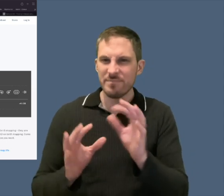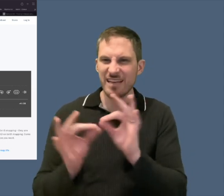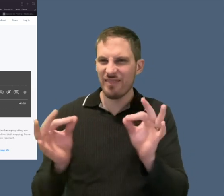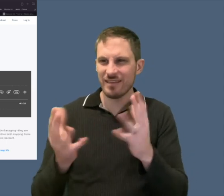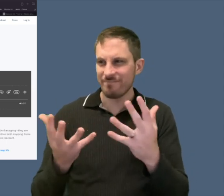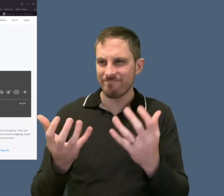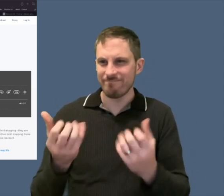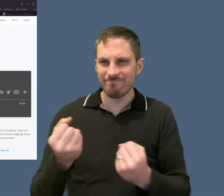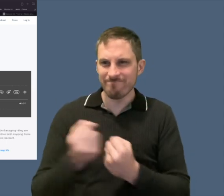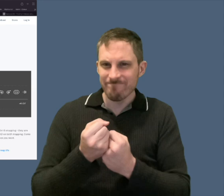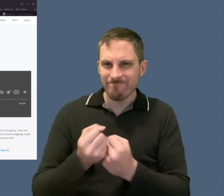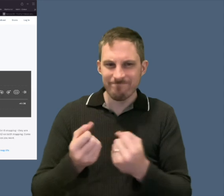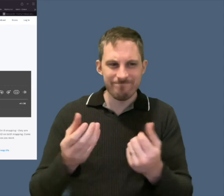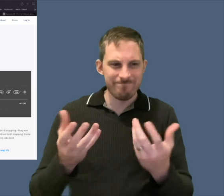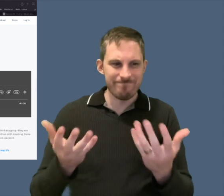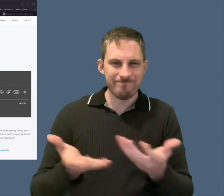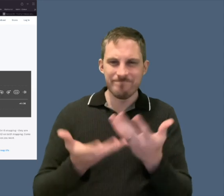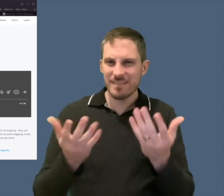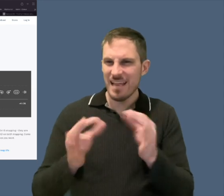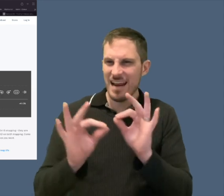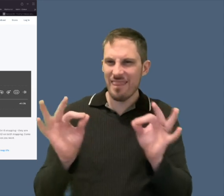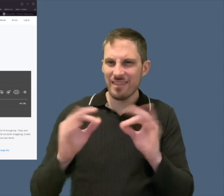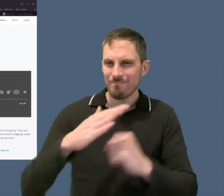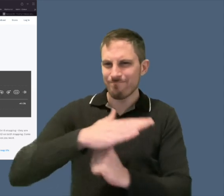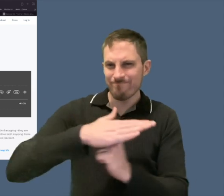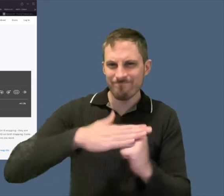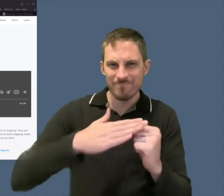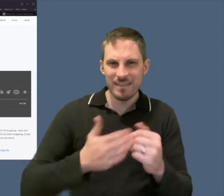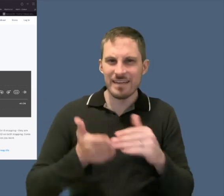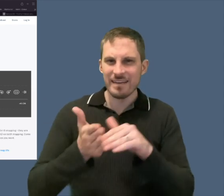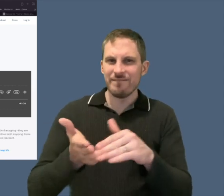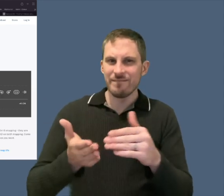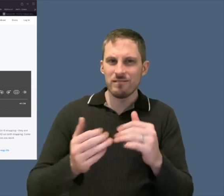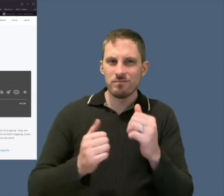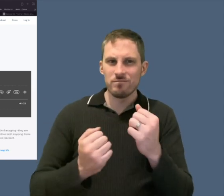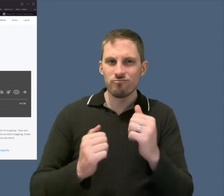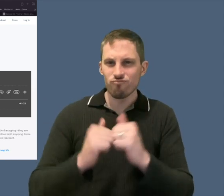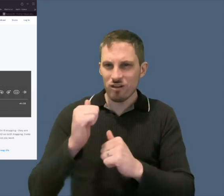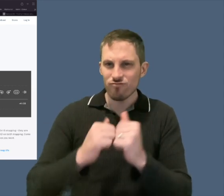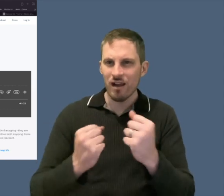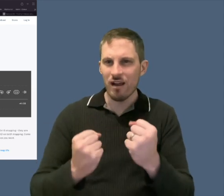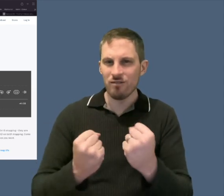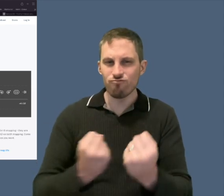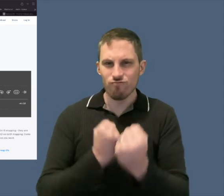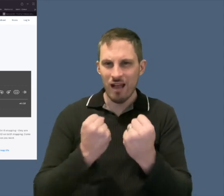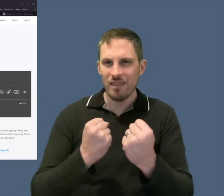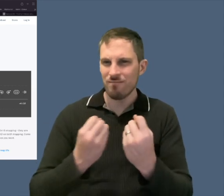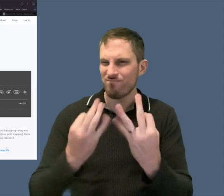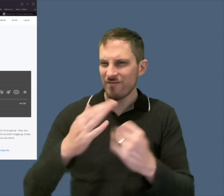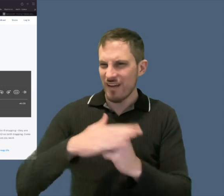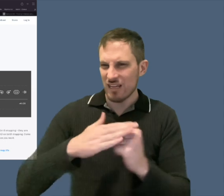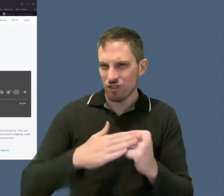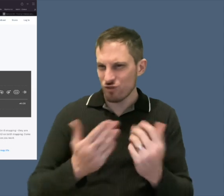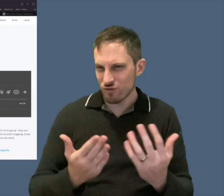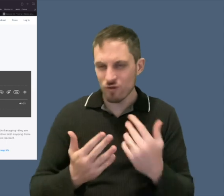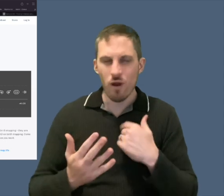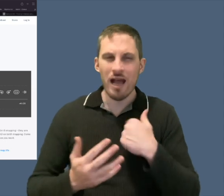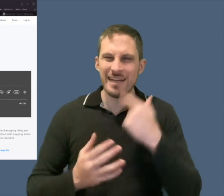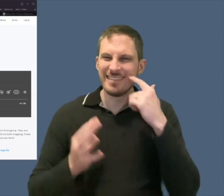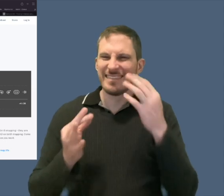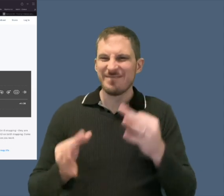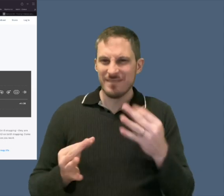it. There'll be nothing underneath it that gives it structure or strength. There's no foundation. So I decided I needed